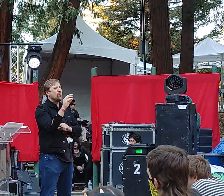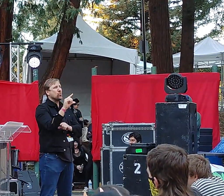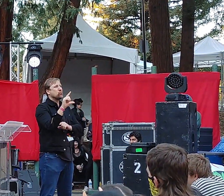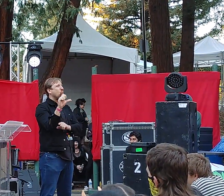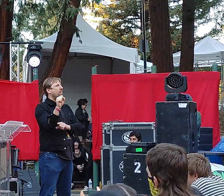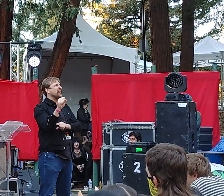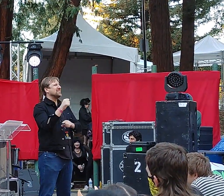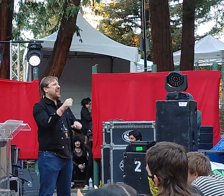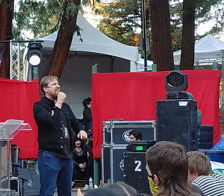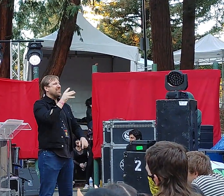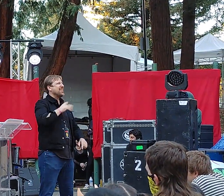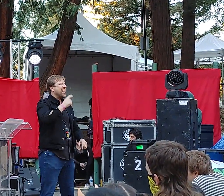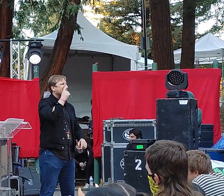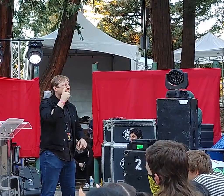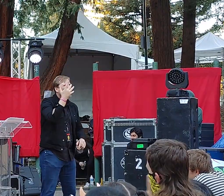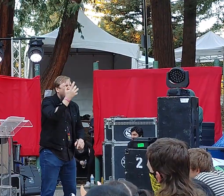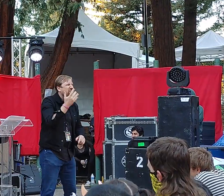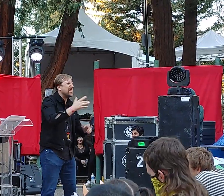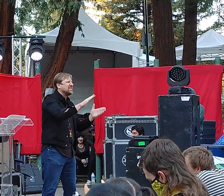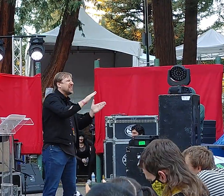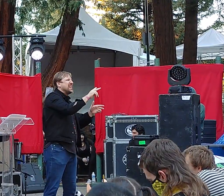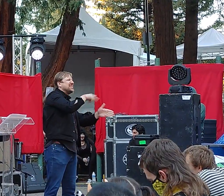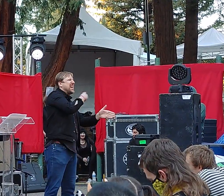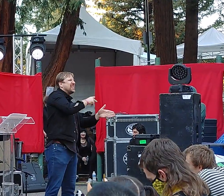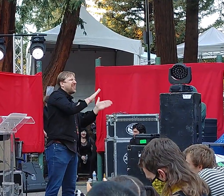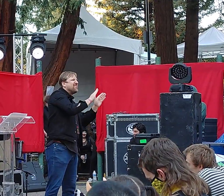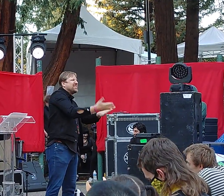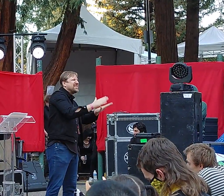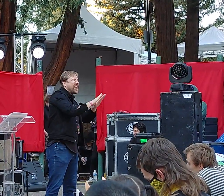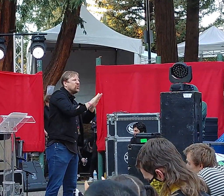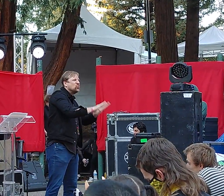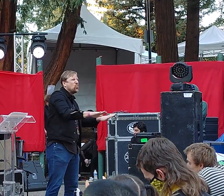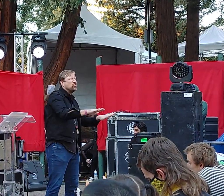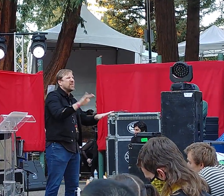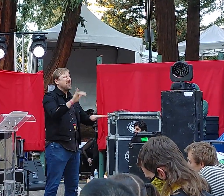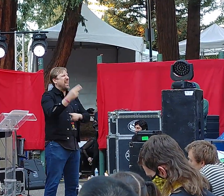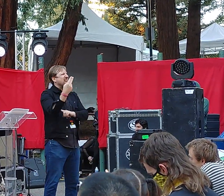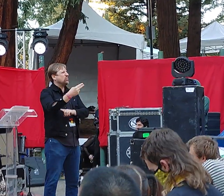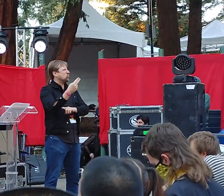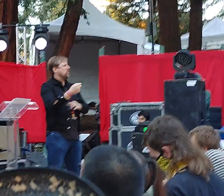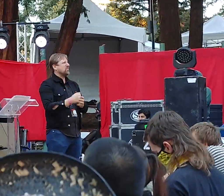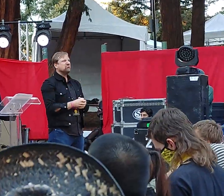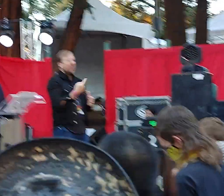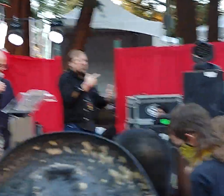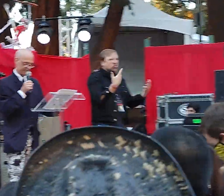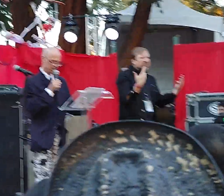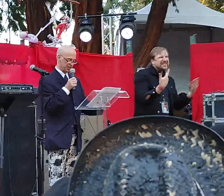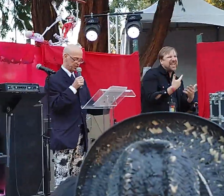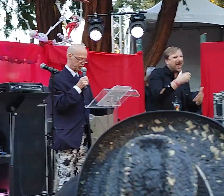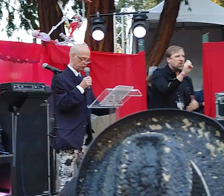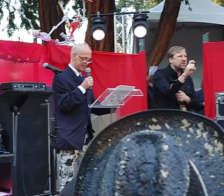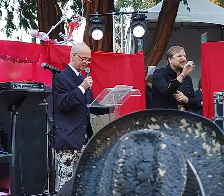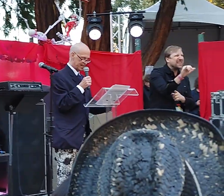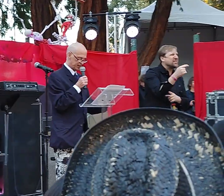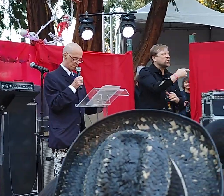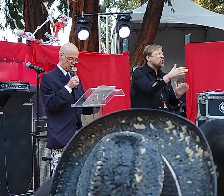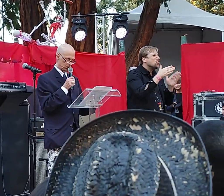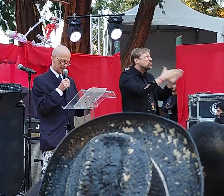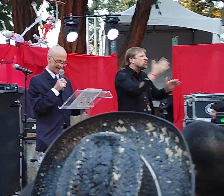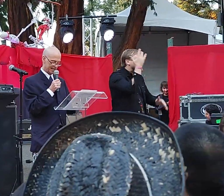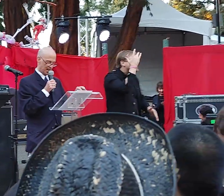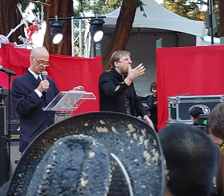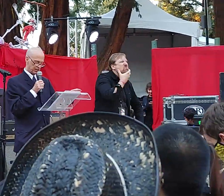Lady Scarface, Dance of the Dead Children, and a cesspool called history. She's scary sexy. She shrieks like